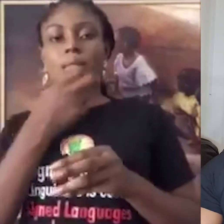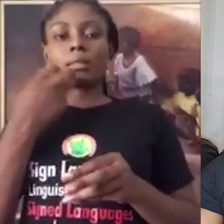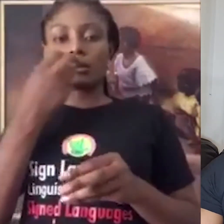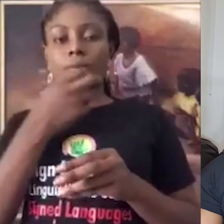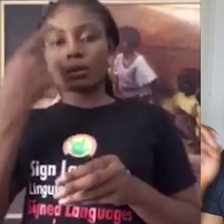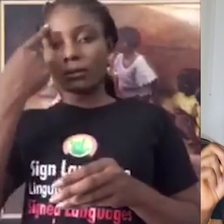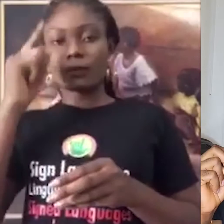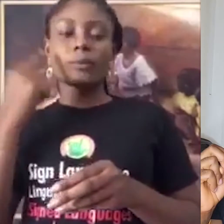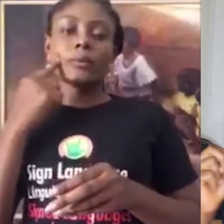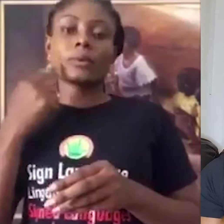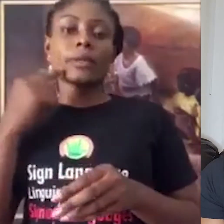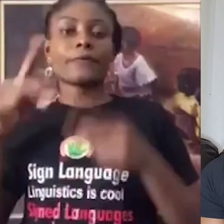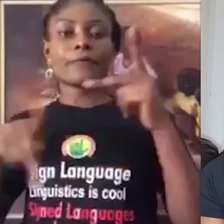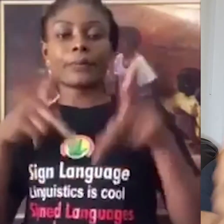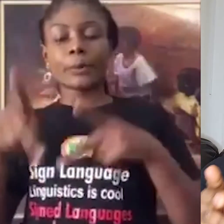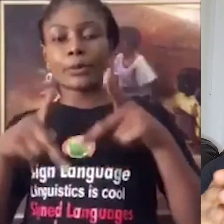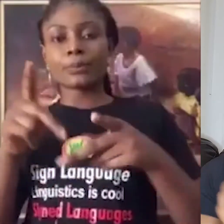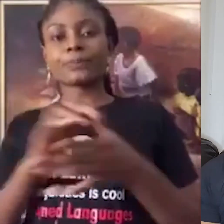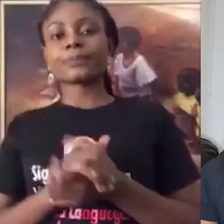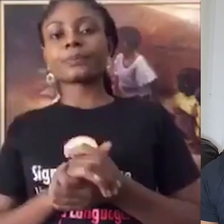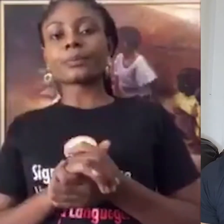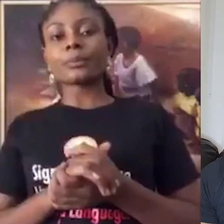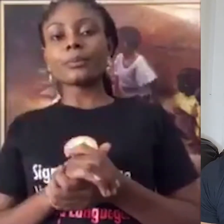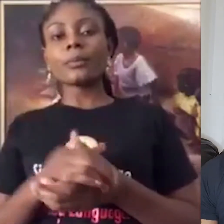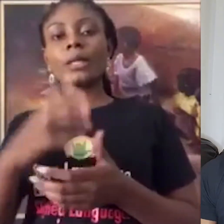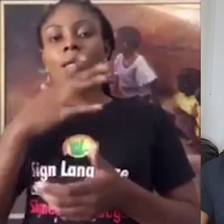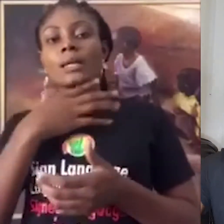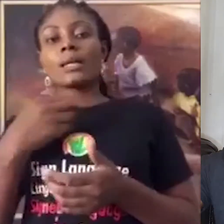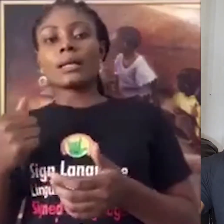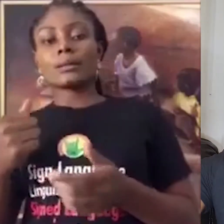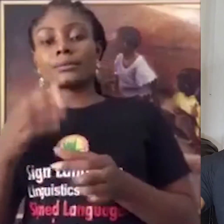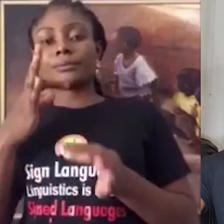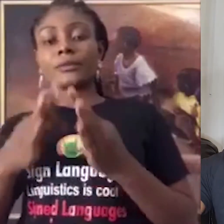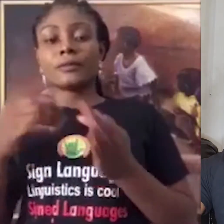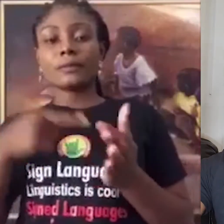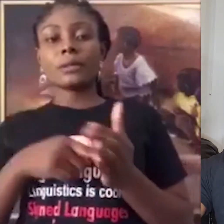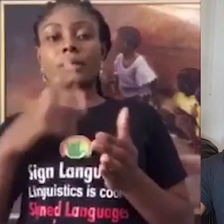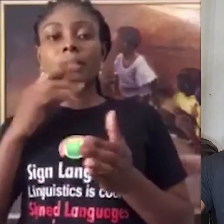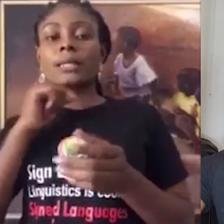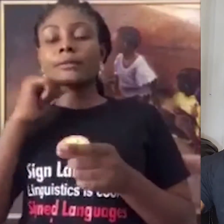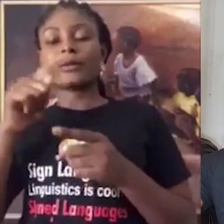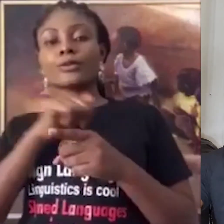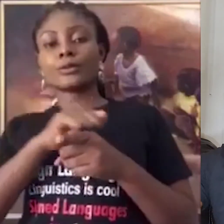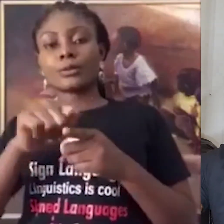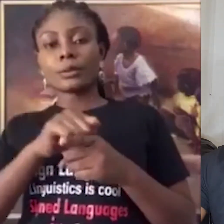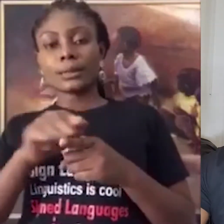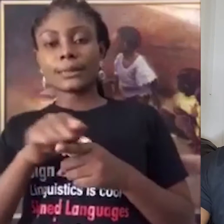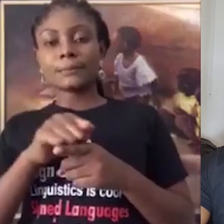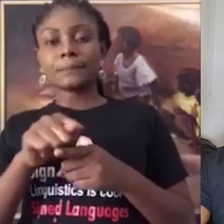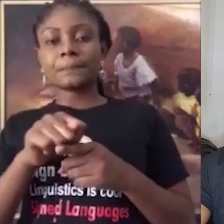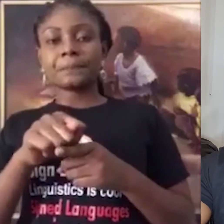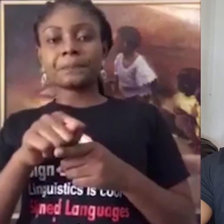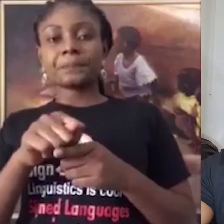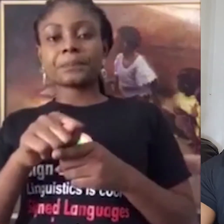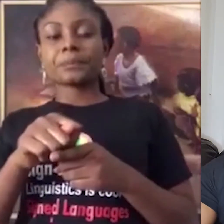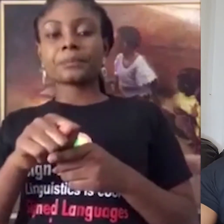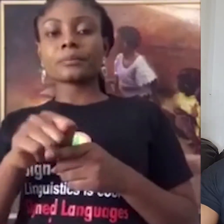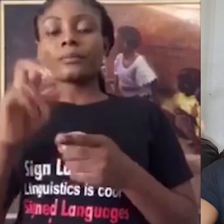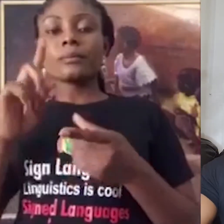unquote speech for the deaf people. And if these are not trained